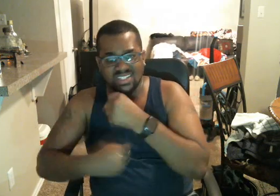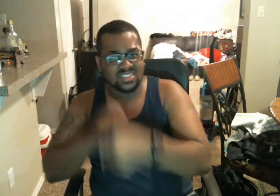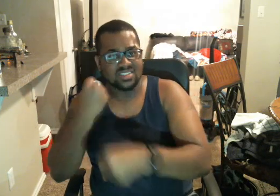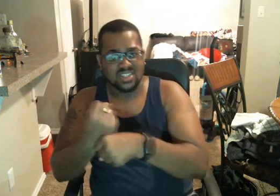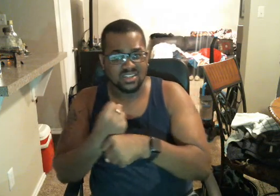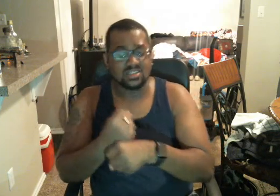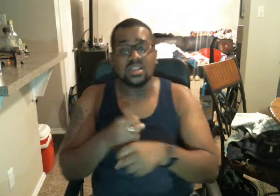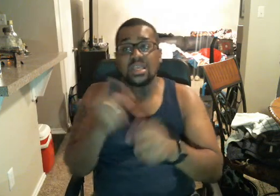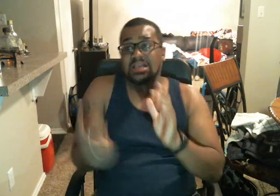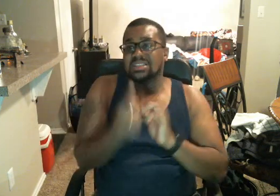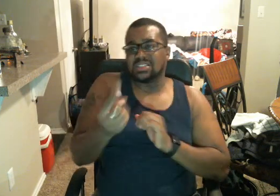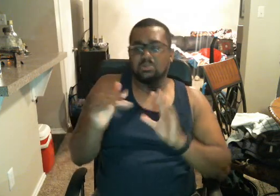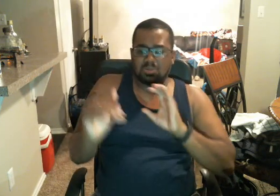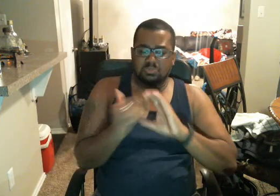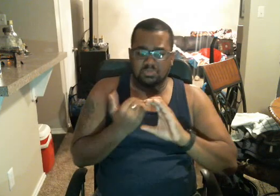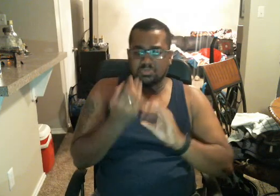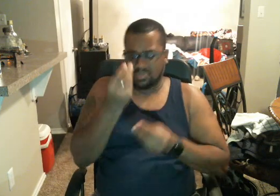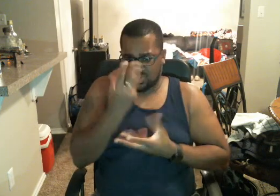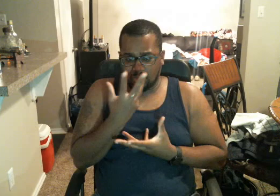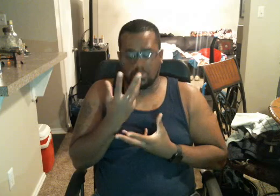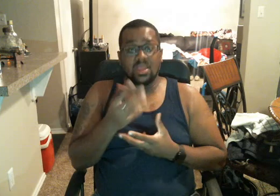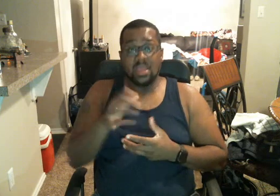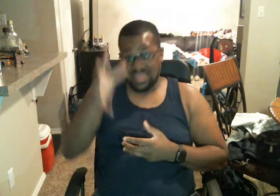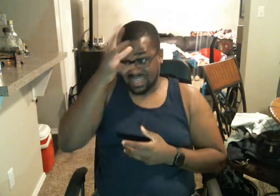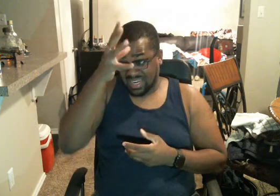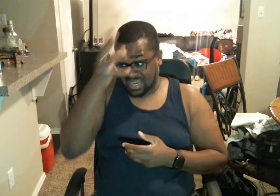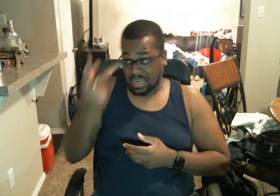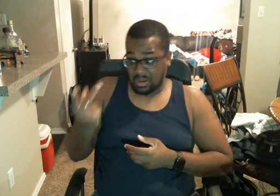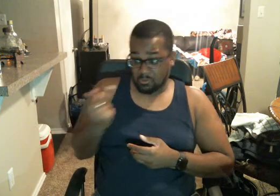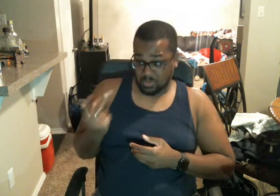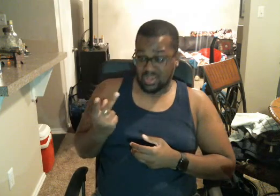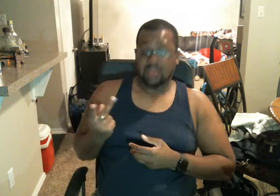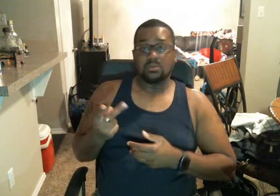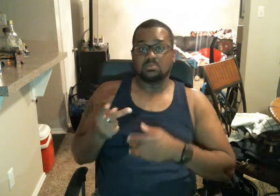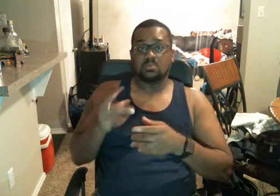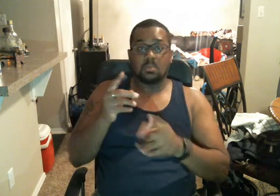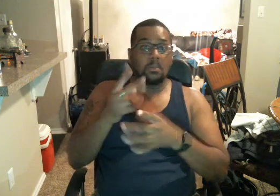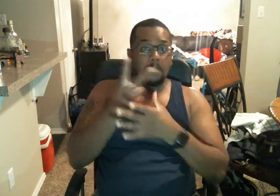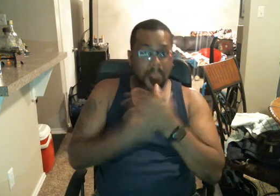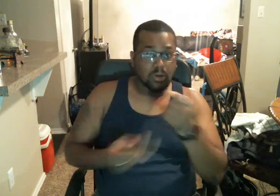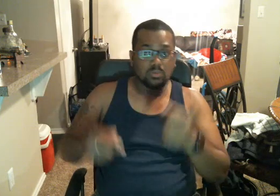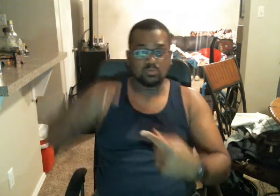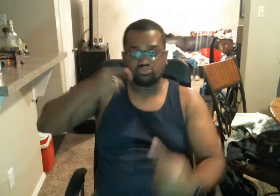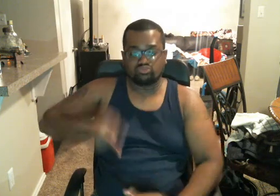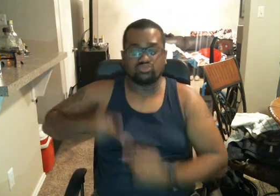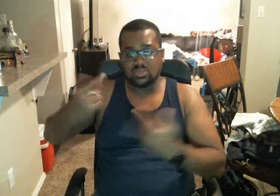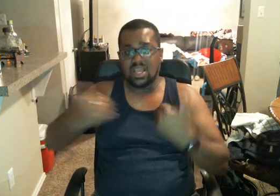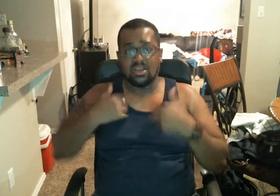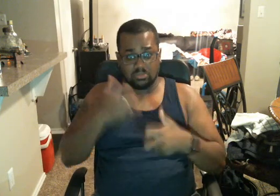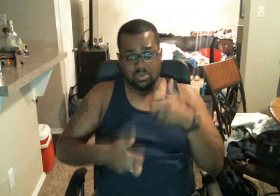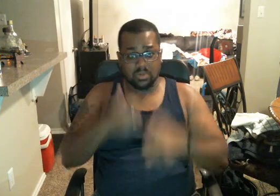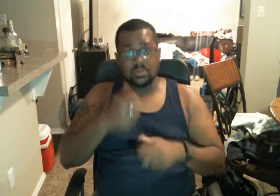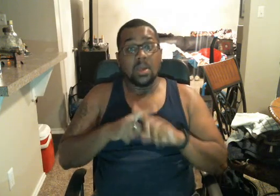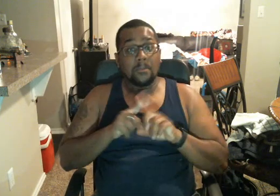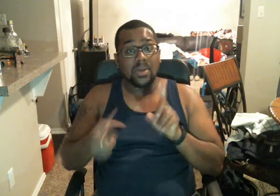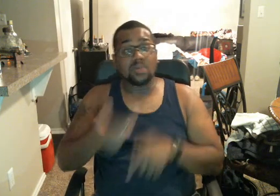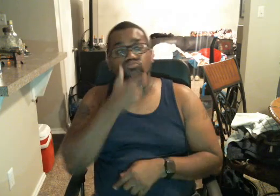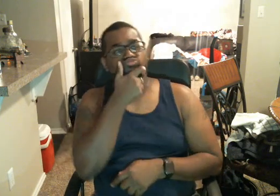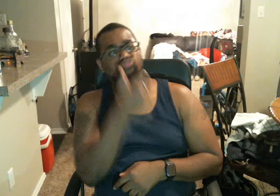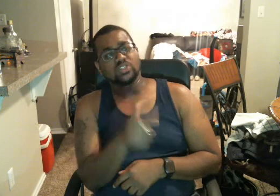suffered all his life, but never told anyone. But I'm telling you because I saw you on television talking about your own struggles. And you didn't seem